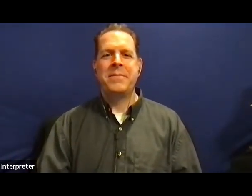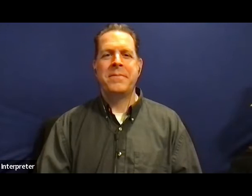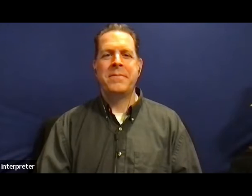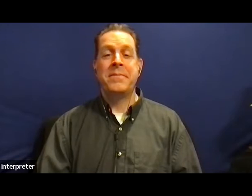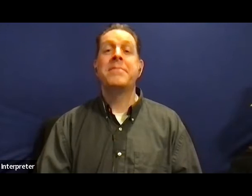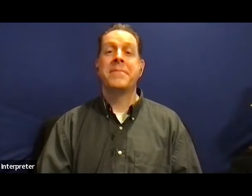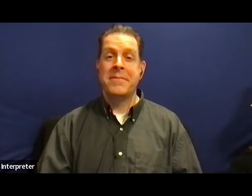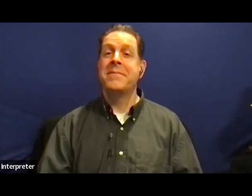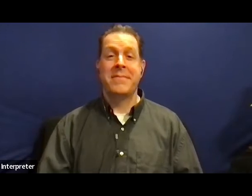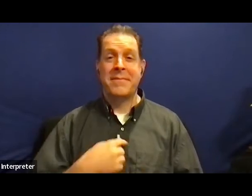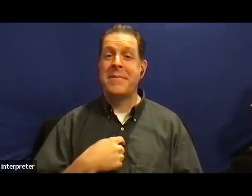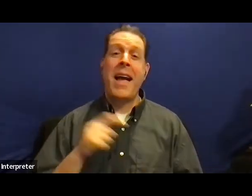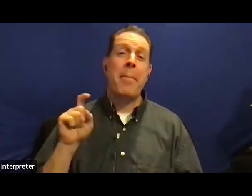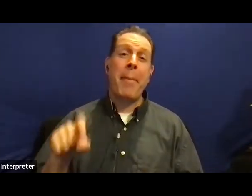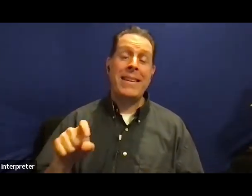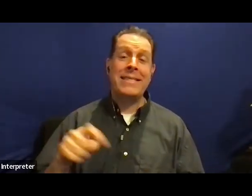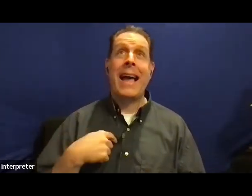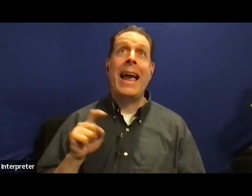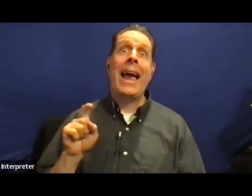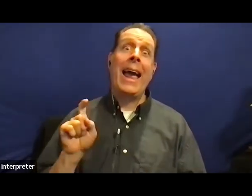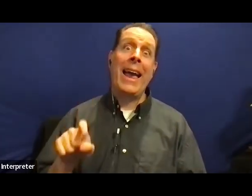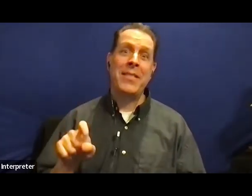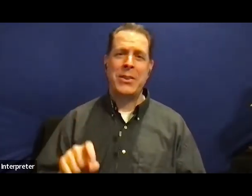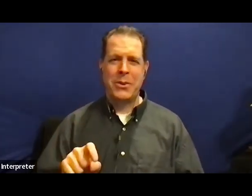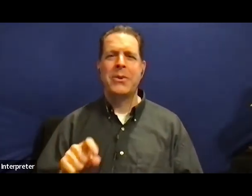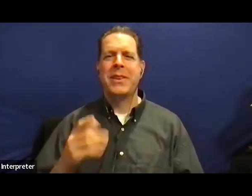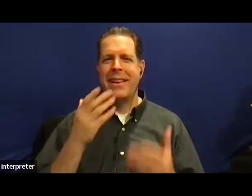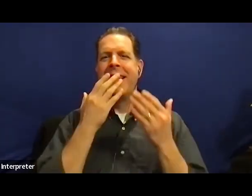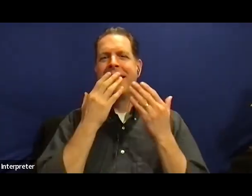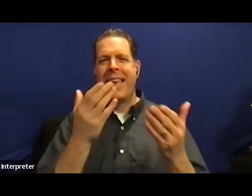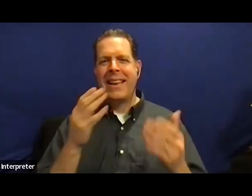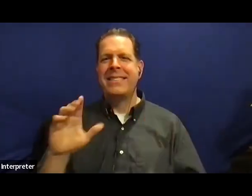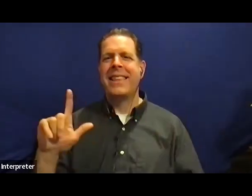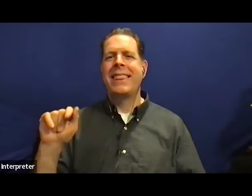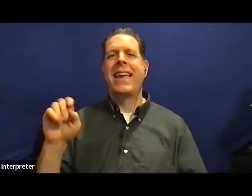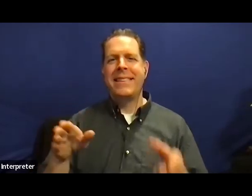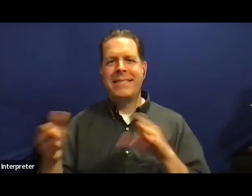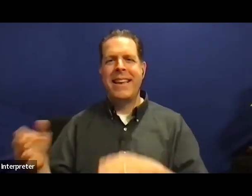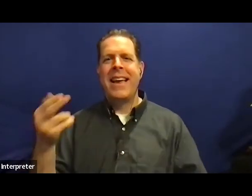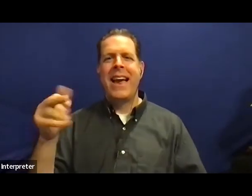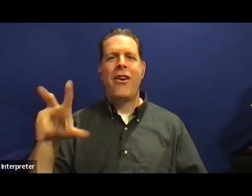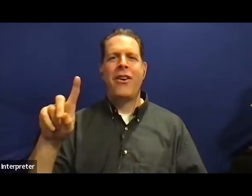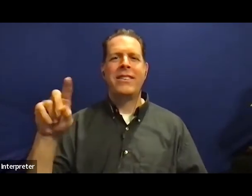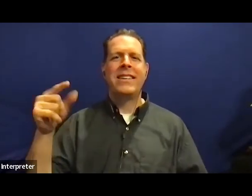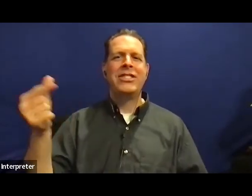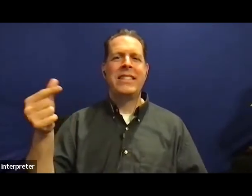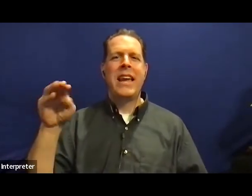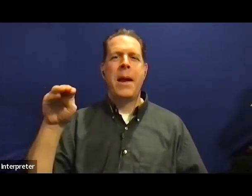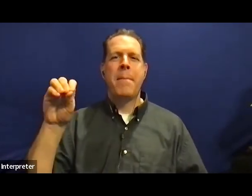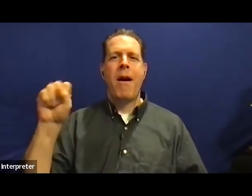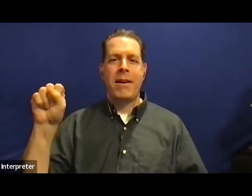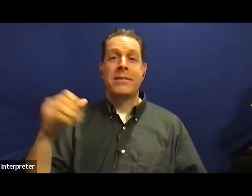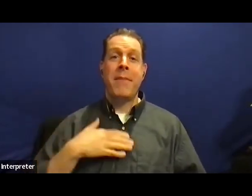And I have to thank the late Harold G. Moss, my mentor and